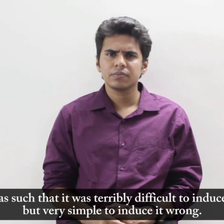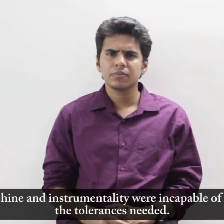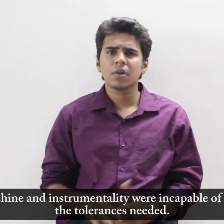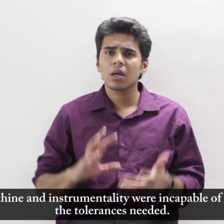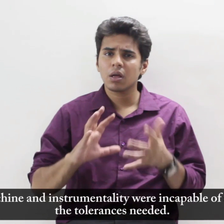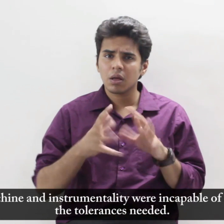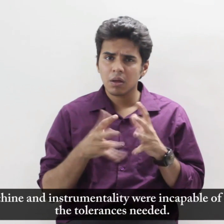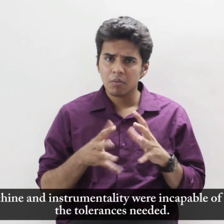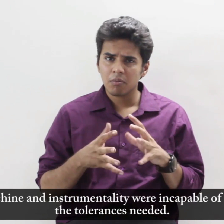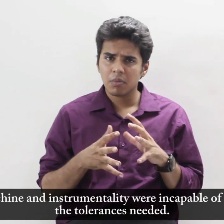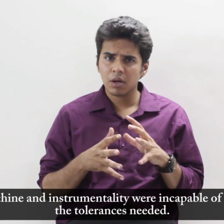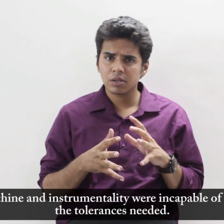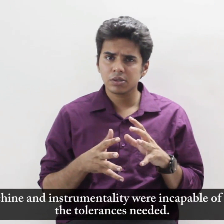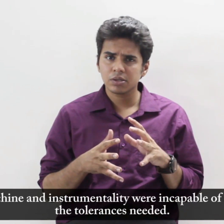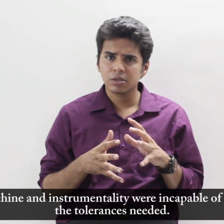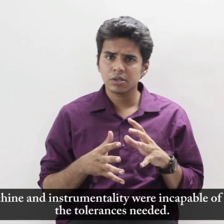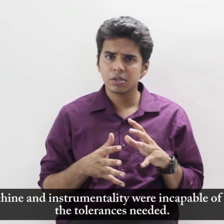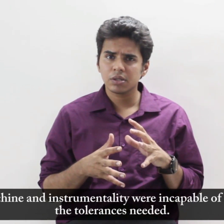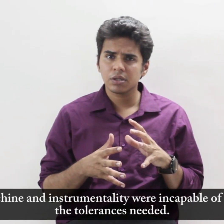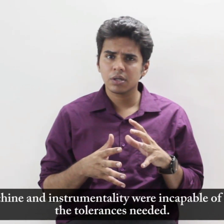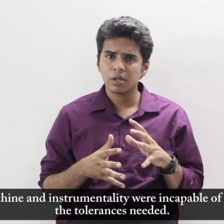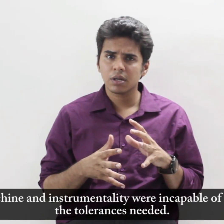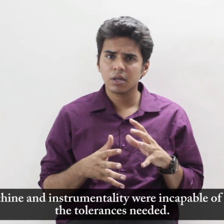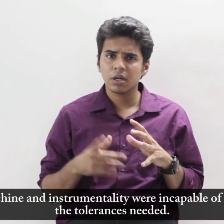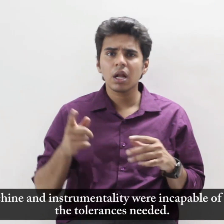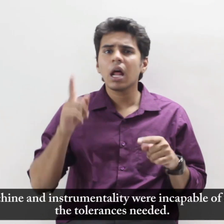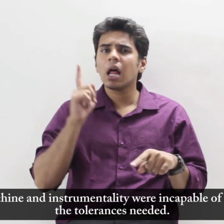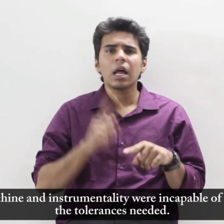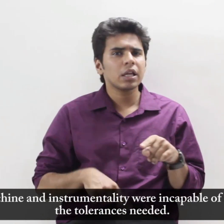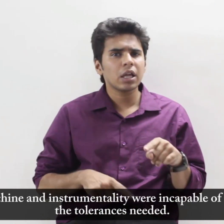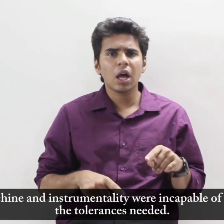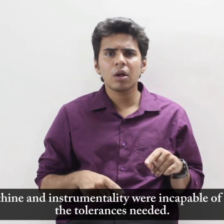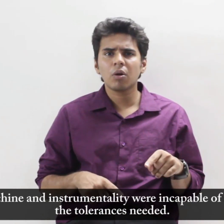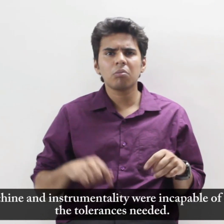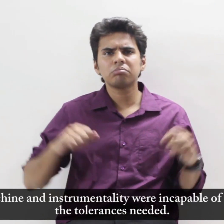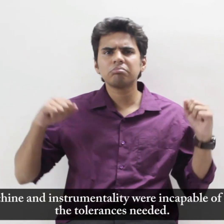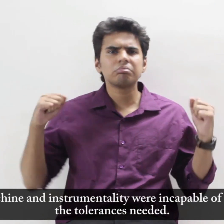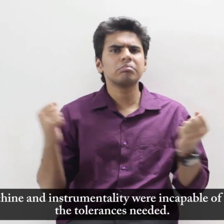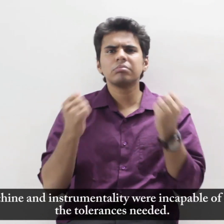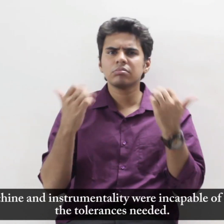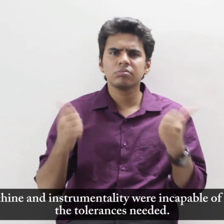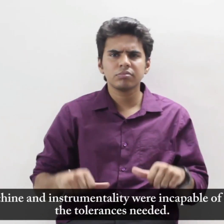The machine and instrumentality were incapable of achieving the tolerances needed.